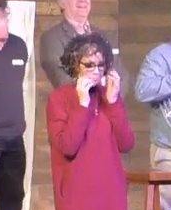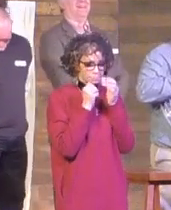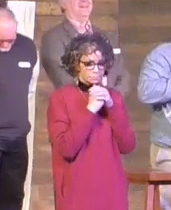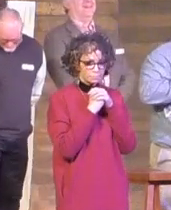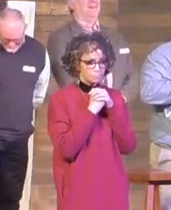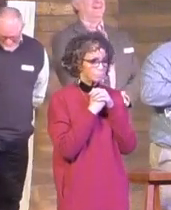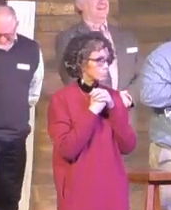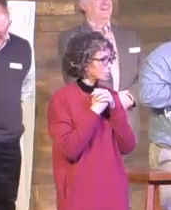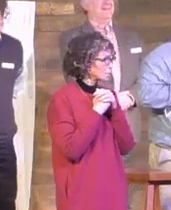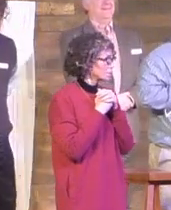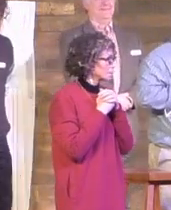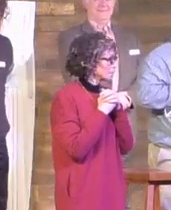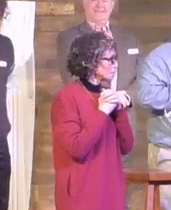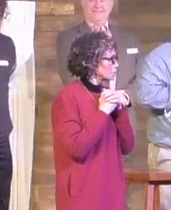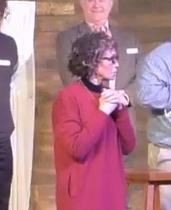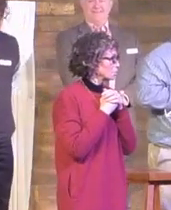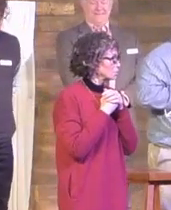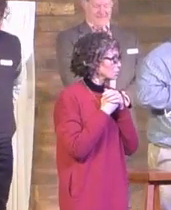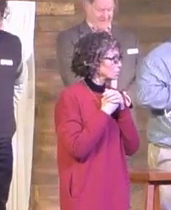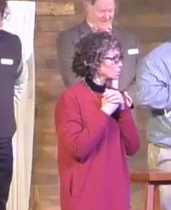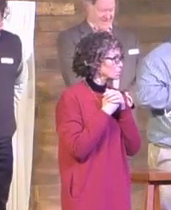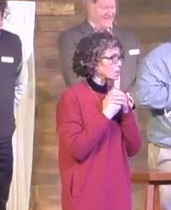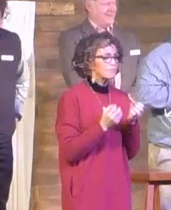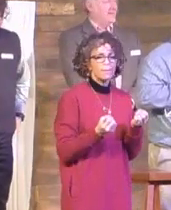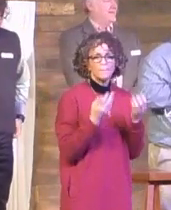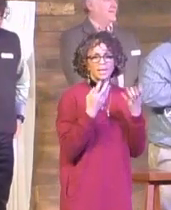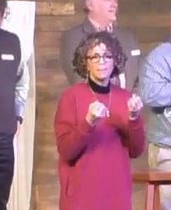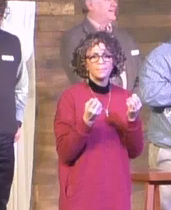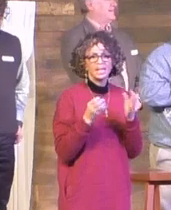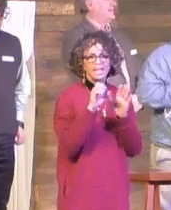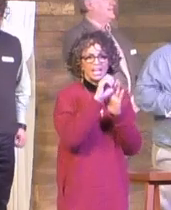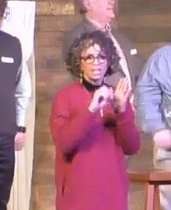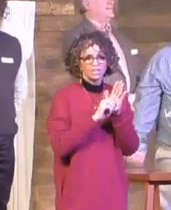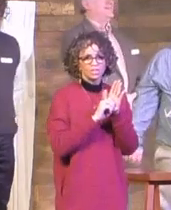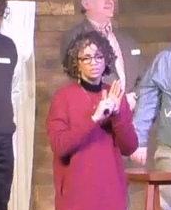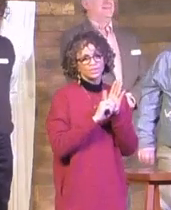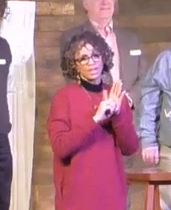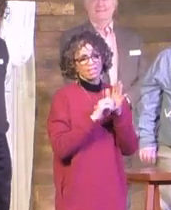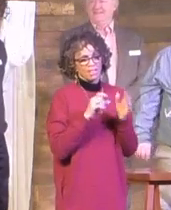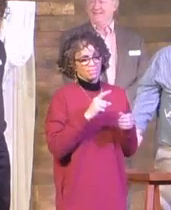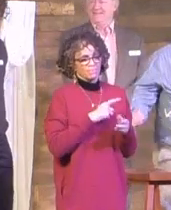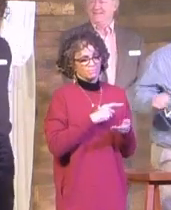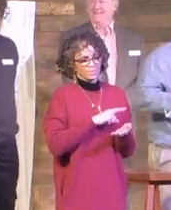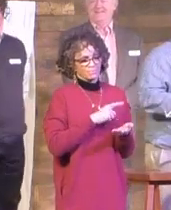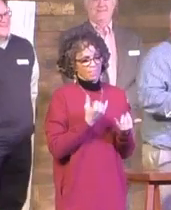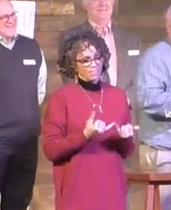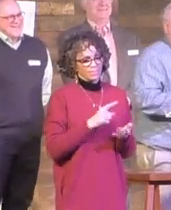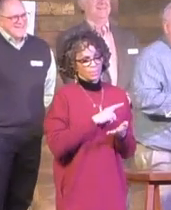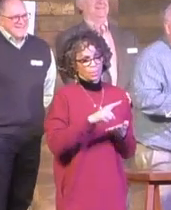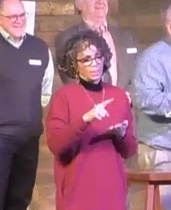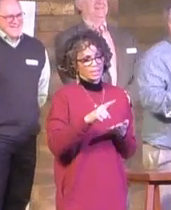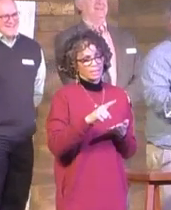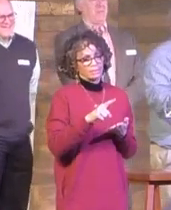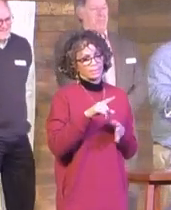We have a bunch of elders who are at the retreat this weekend, so looks a little short.